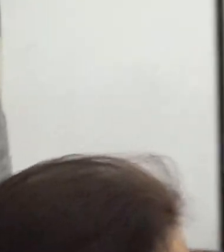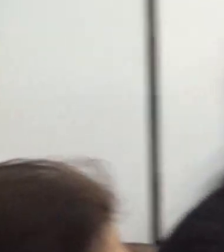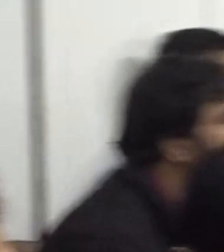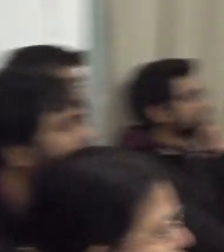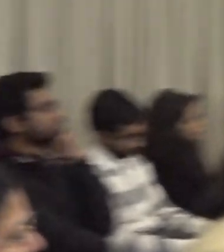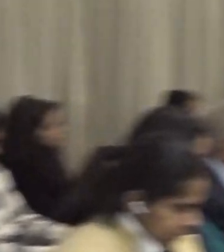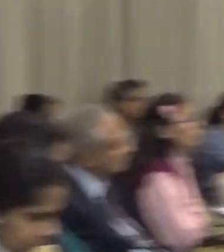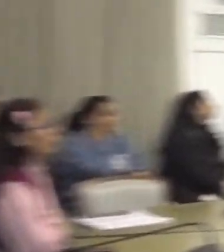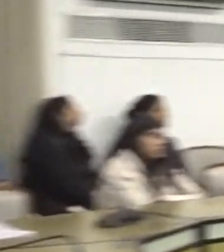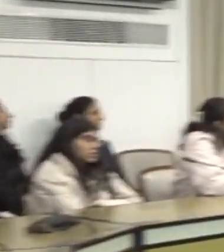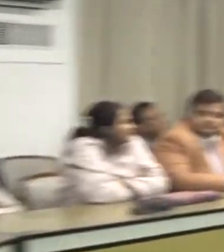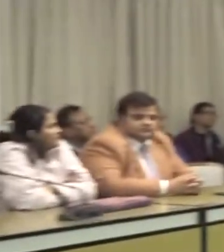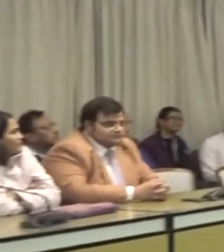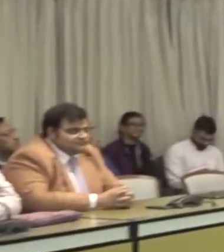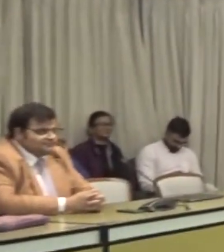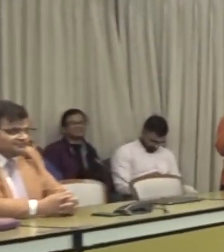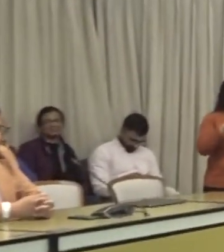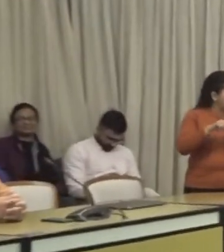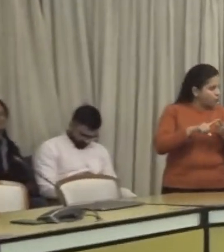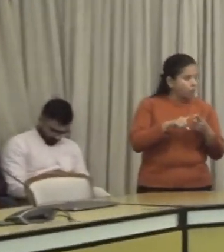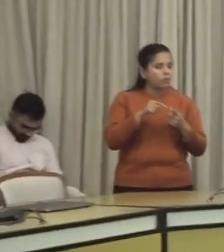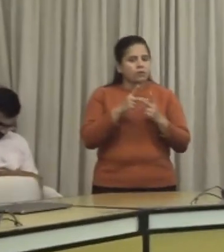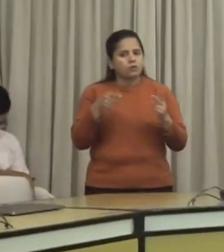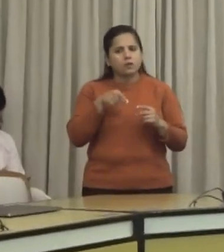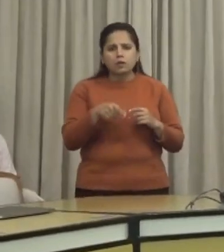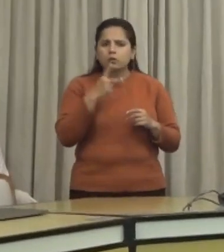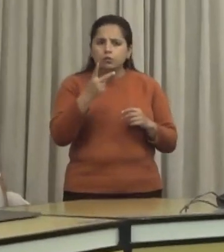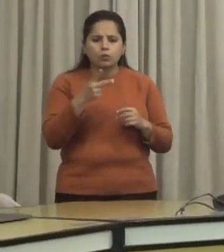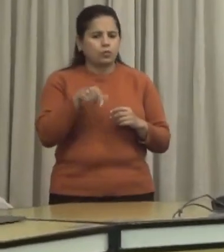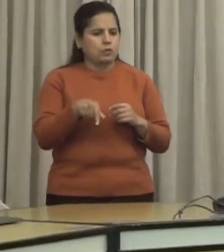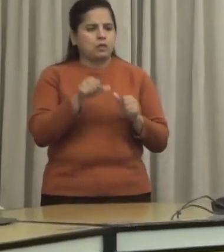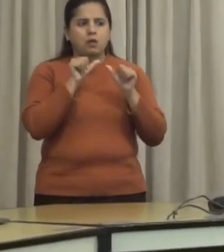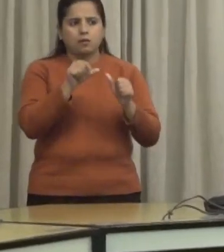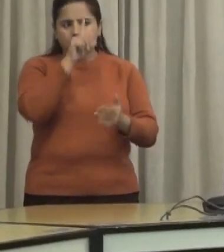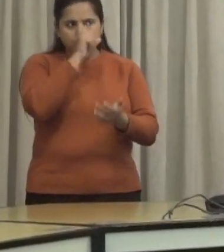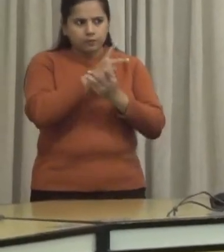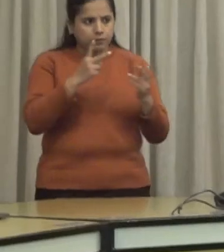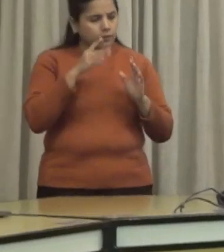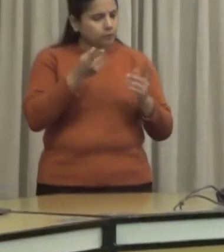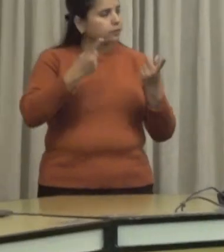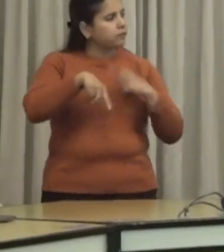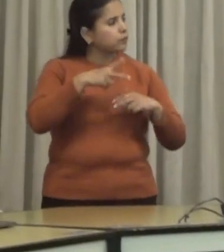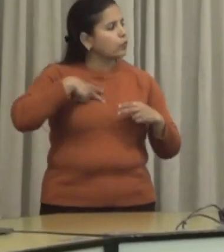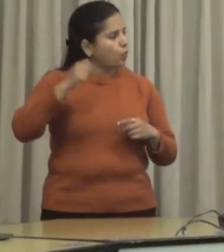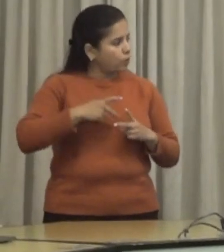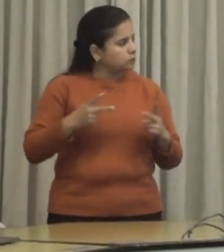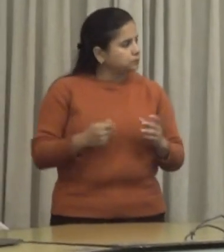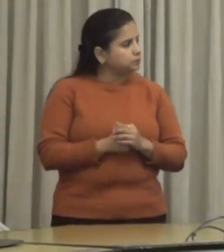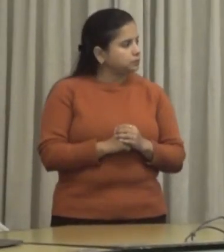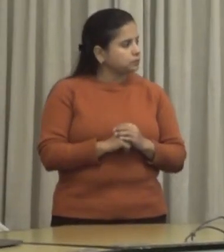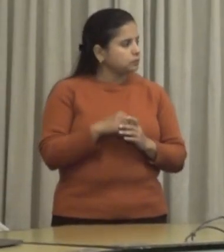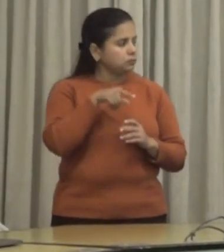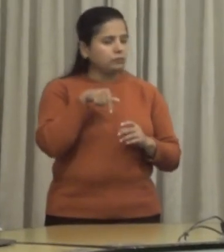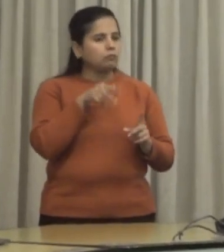chalk and cheese actually. All right. Withdrawal withholding decisions are considered decisions not